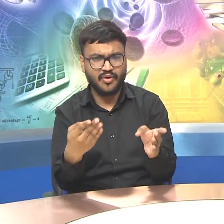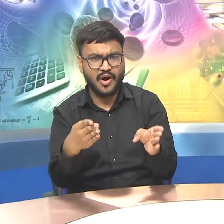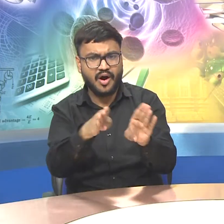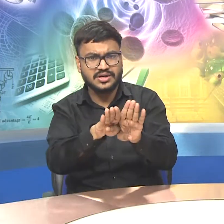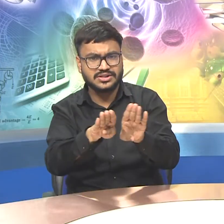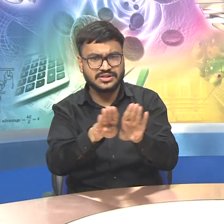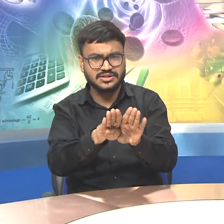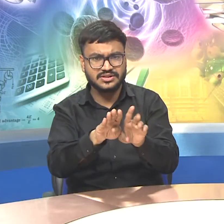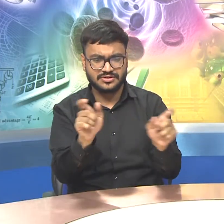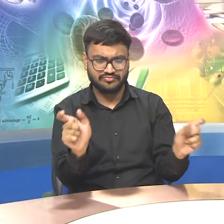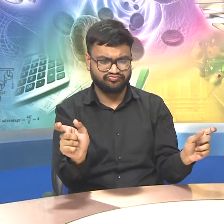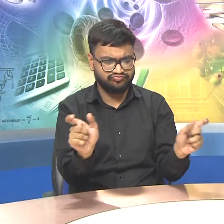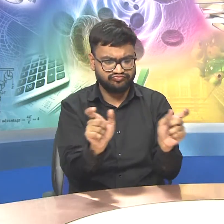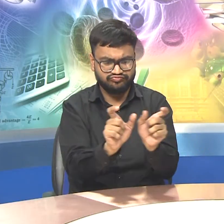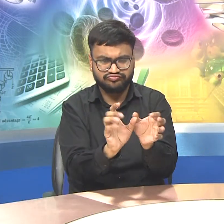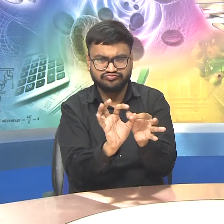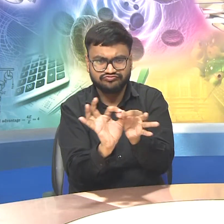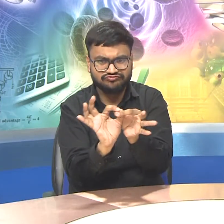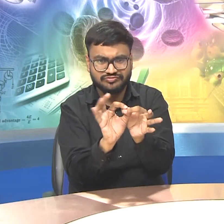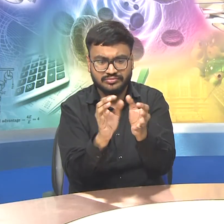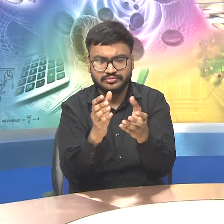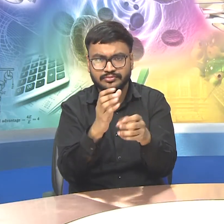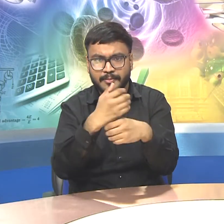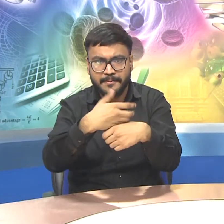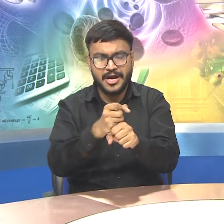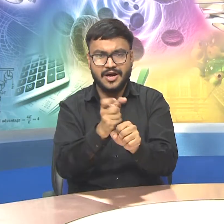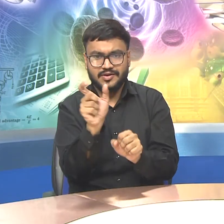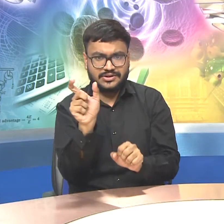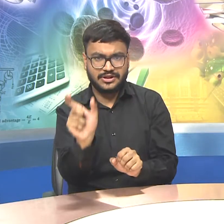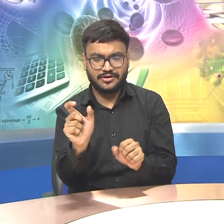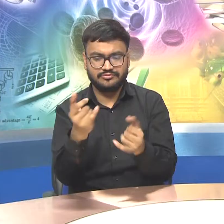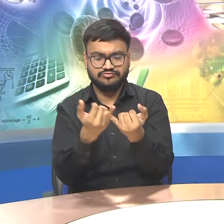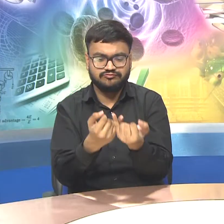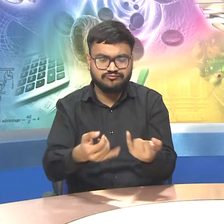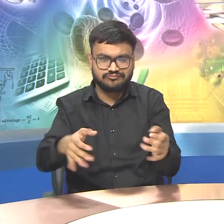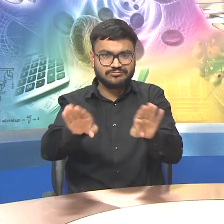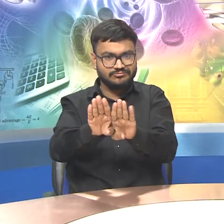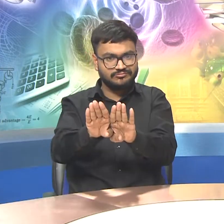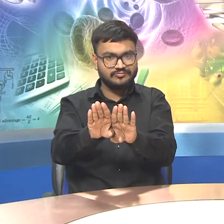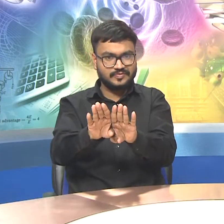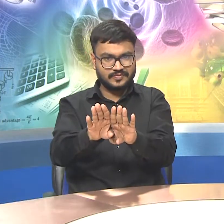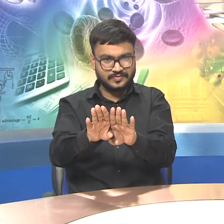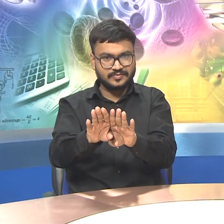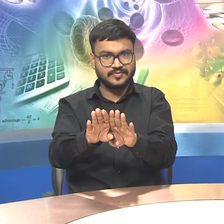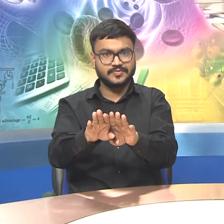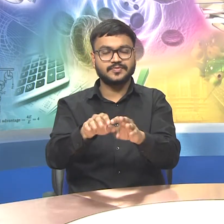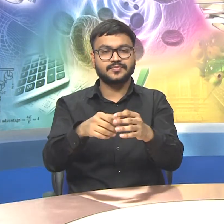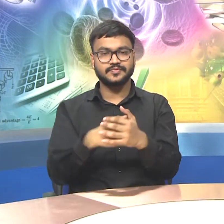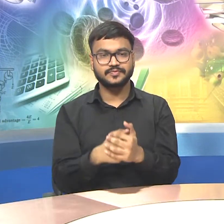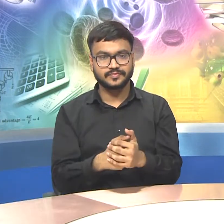We use the initial of Sunday and the sign of close.